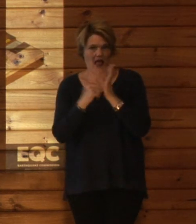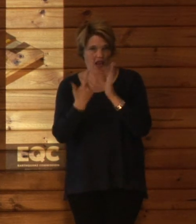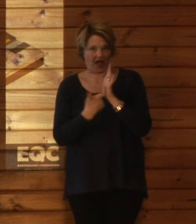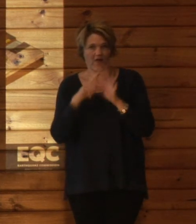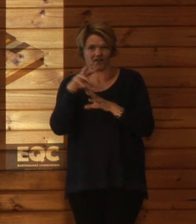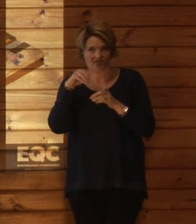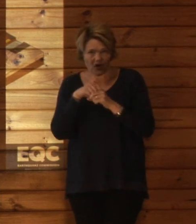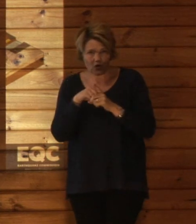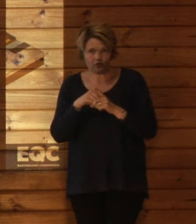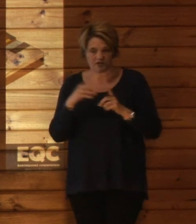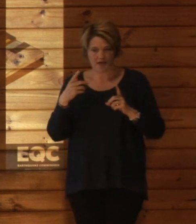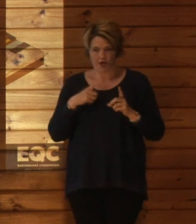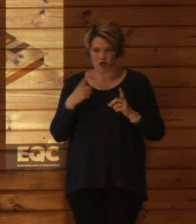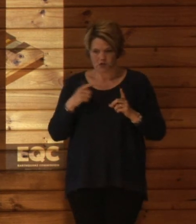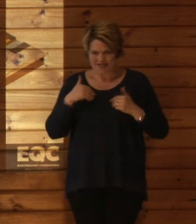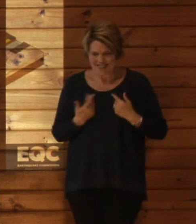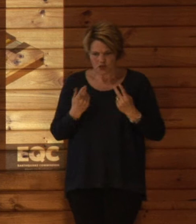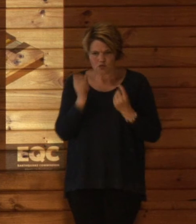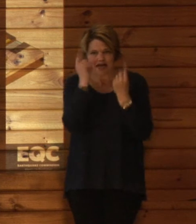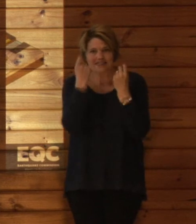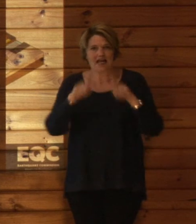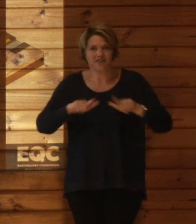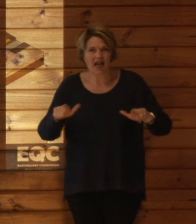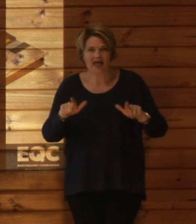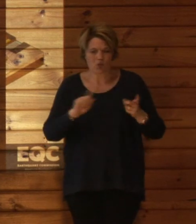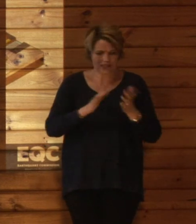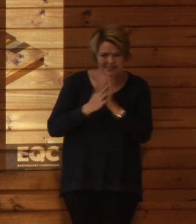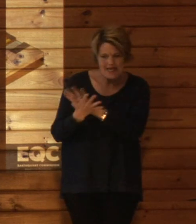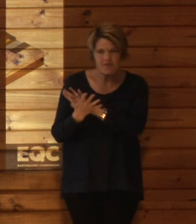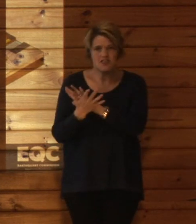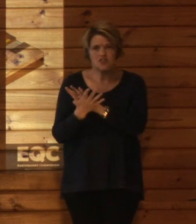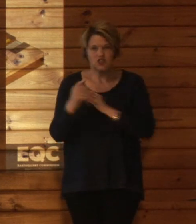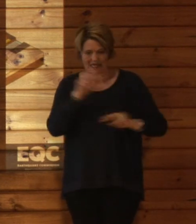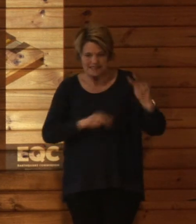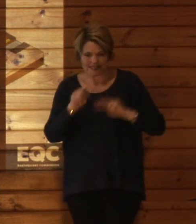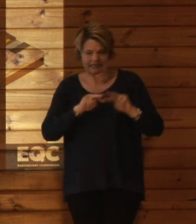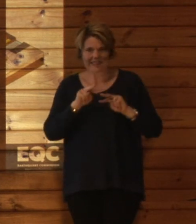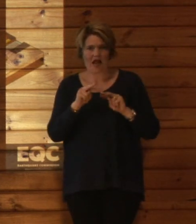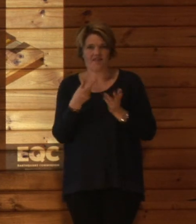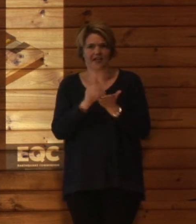land in order to be able to assess it and compensate people for any loss of utility of the land that's occurred.